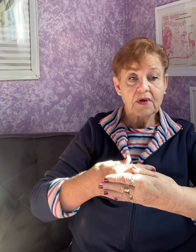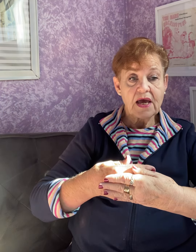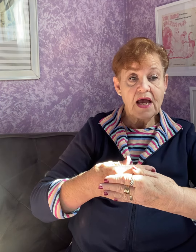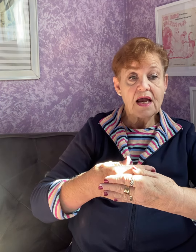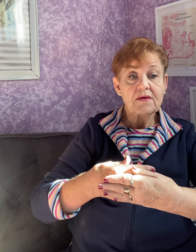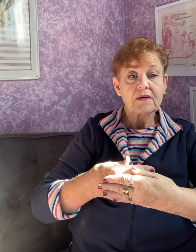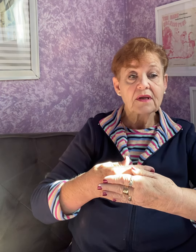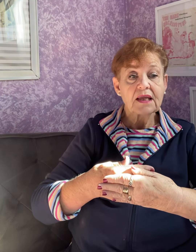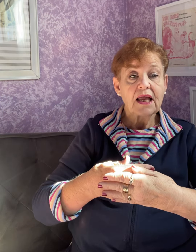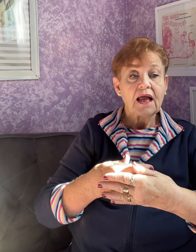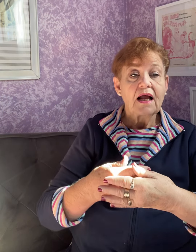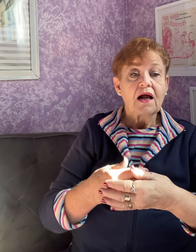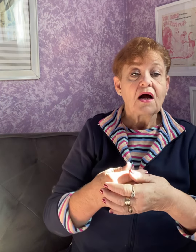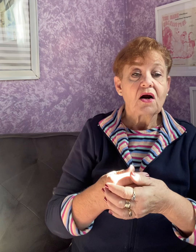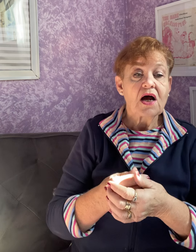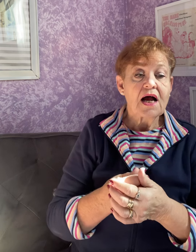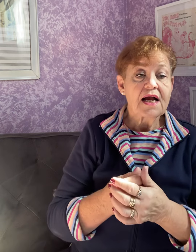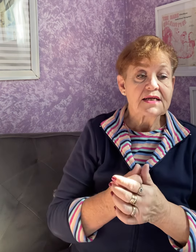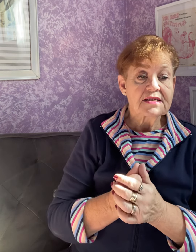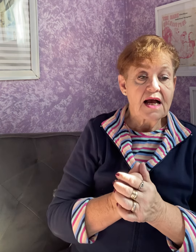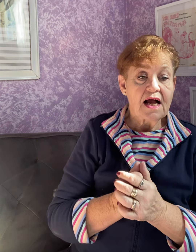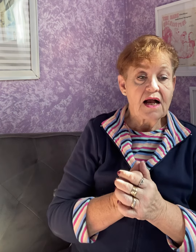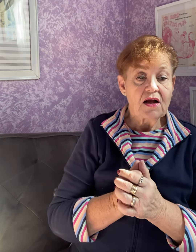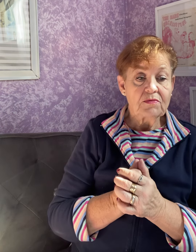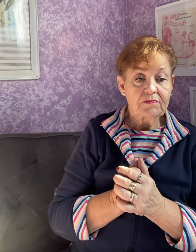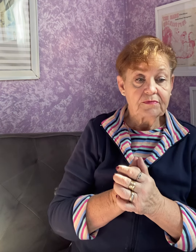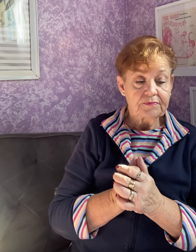Okay? All right.